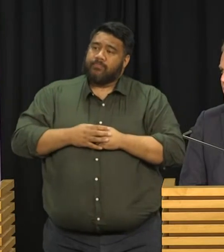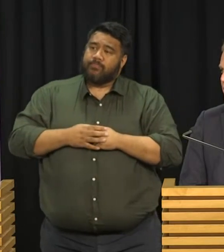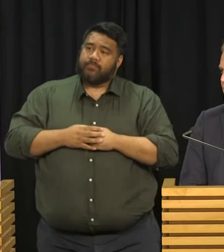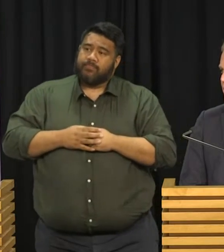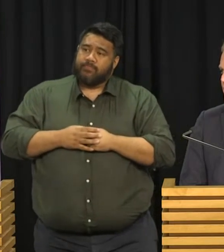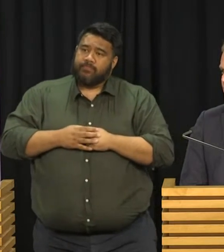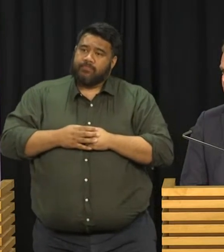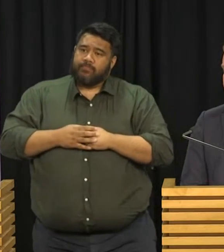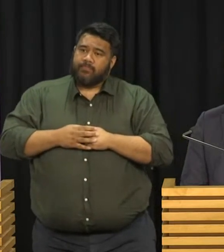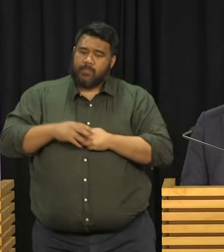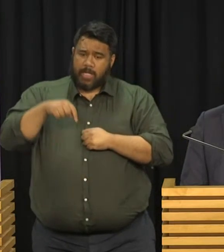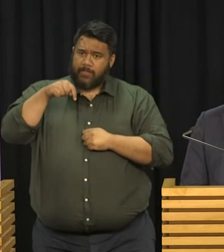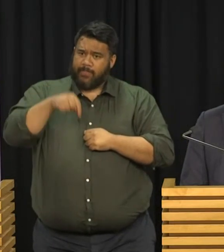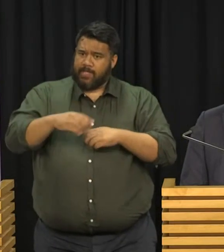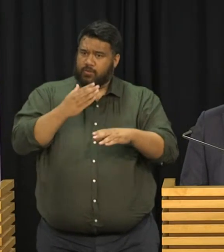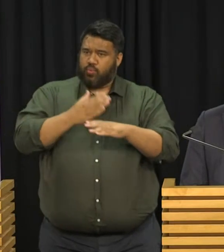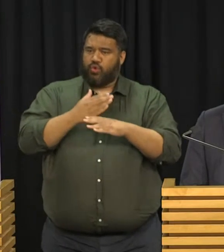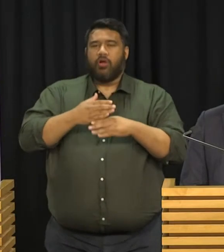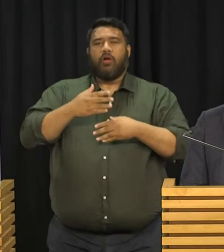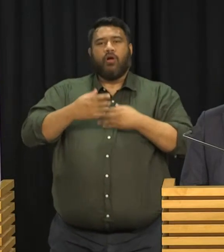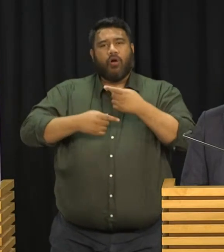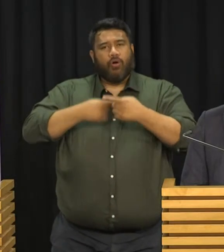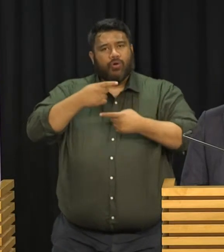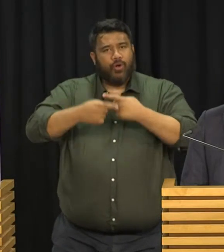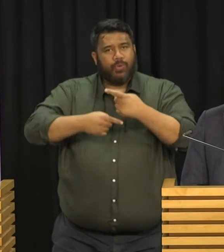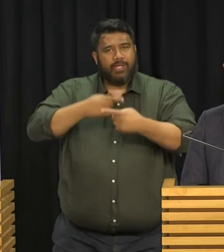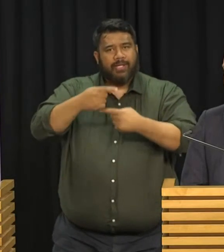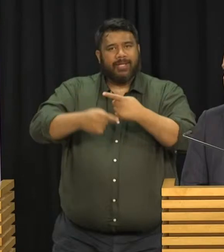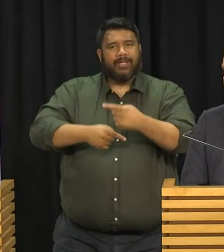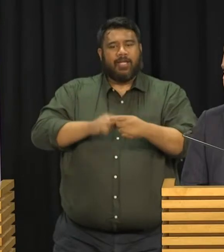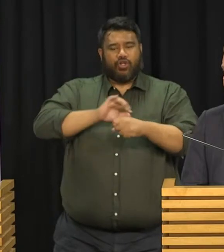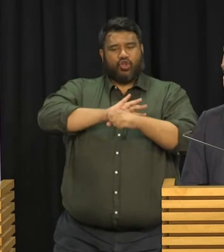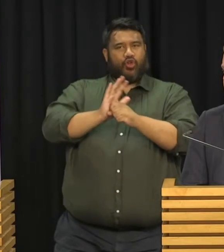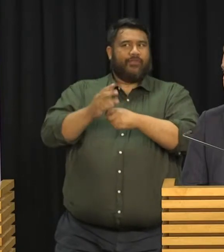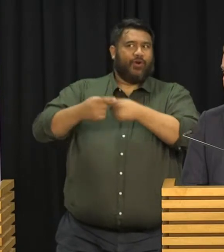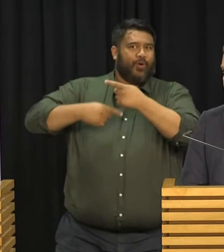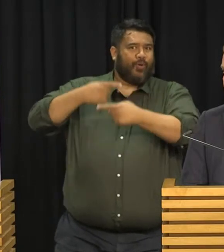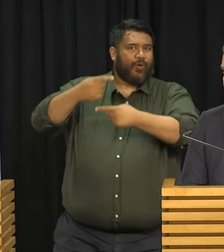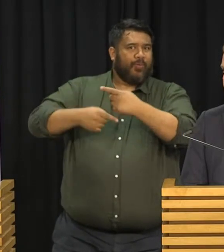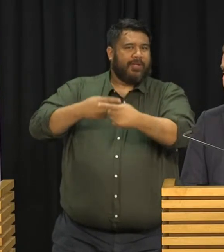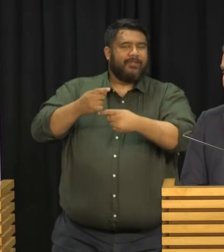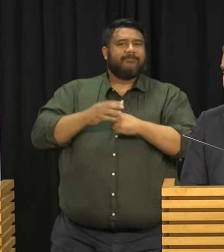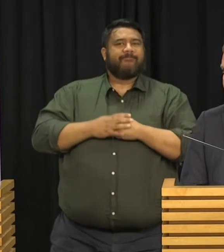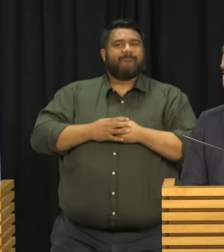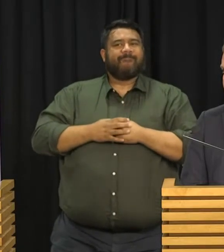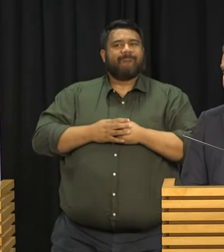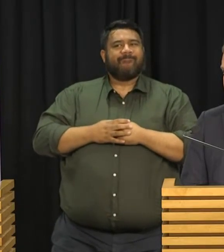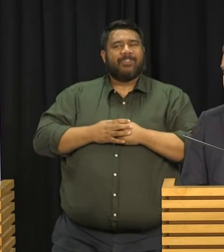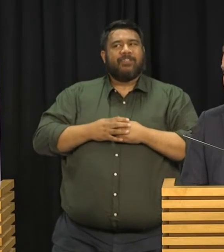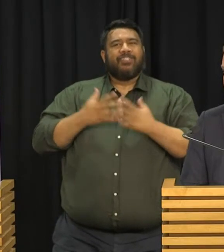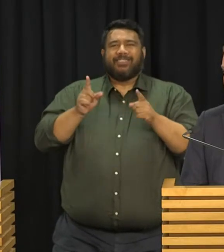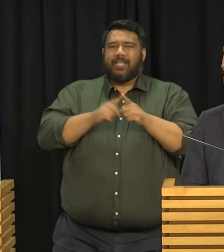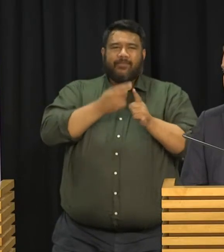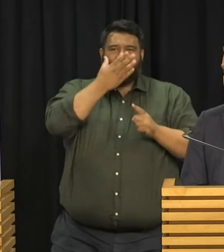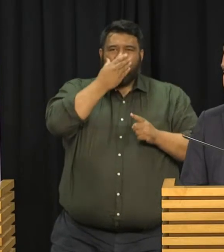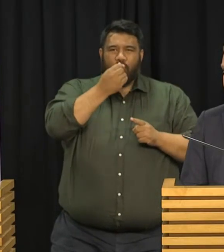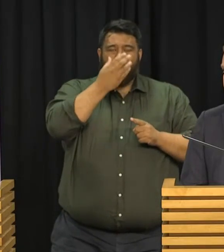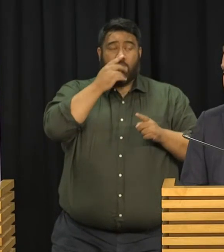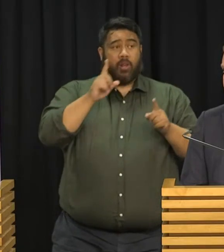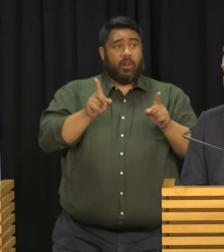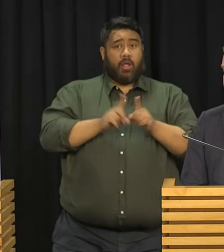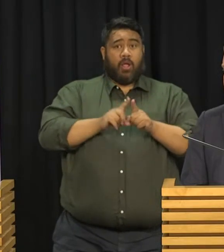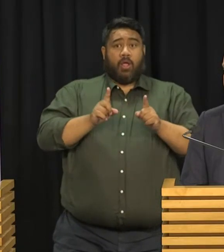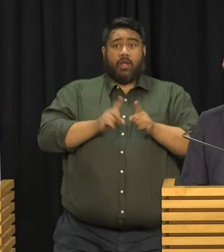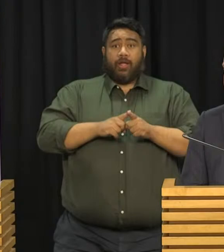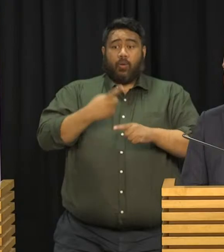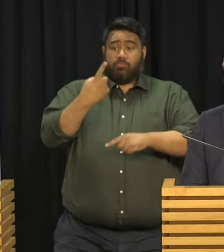this being an ongoing pandemic that we'll need to fight. So I will keep likening it to the flu. It won't be a matter of